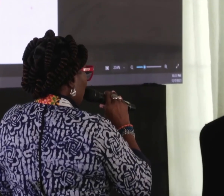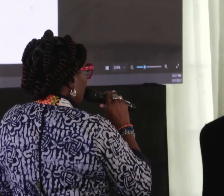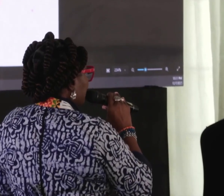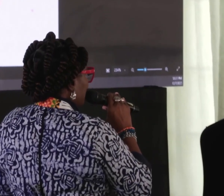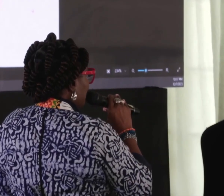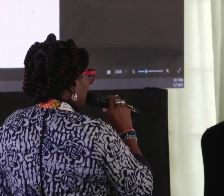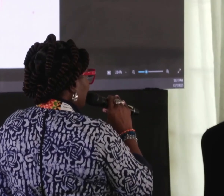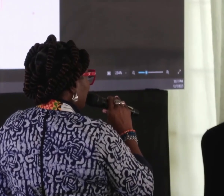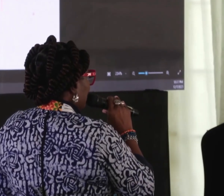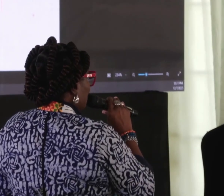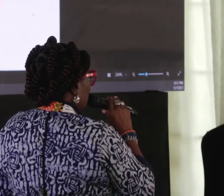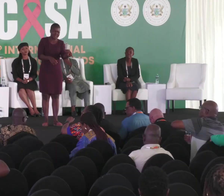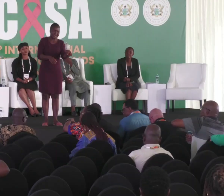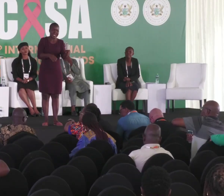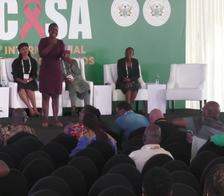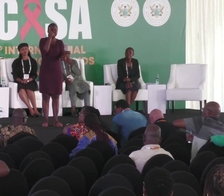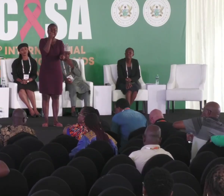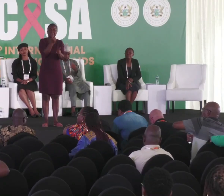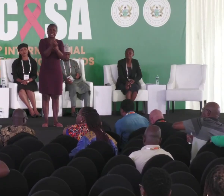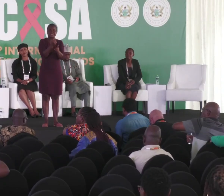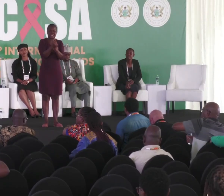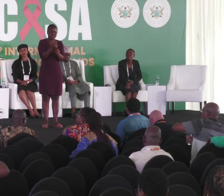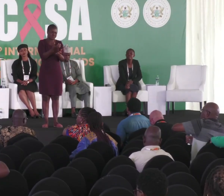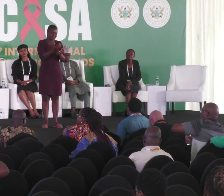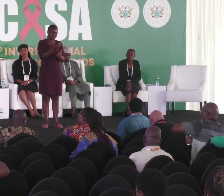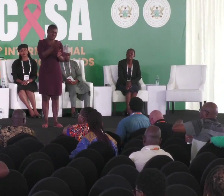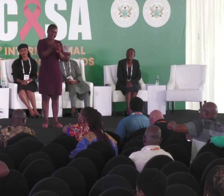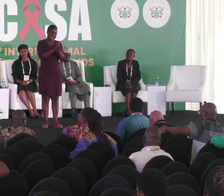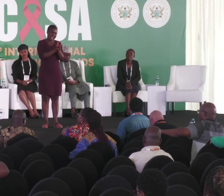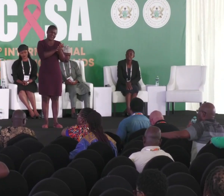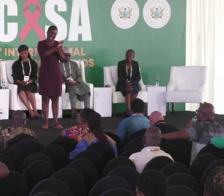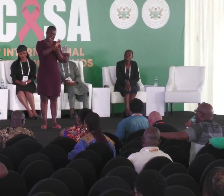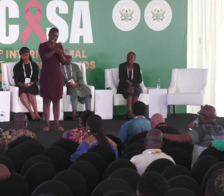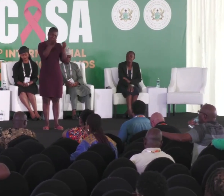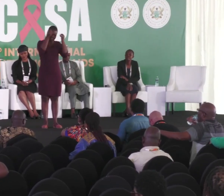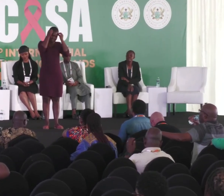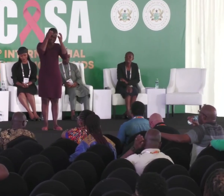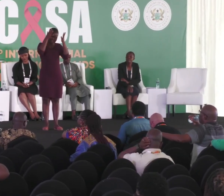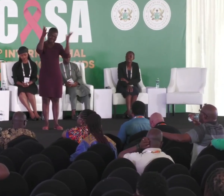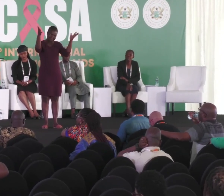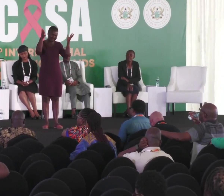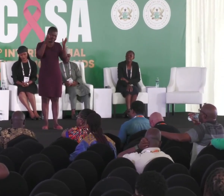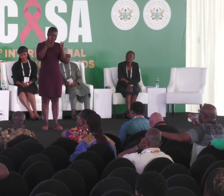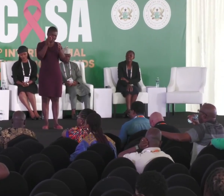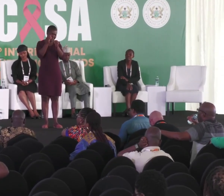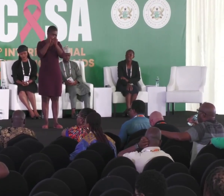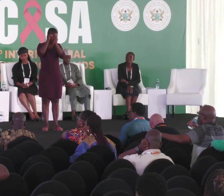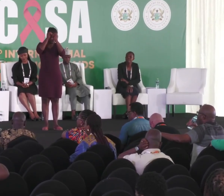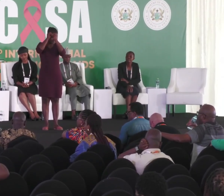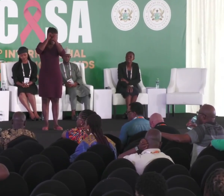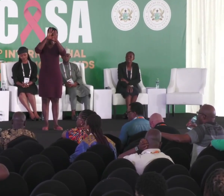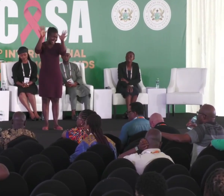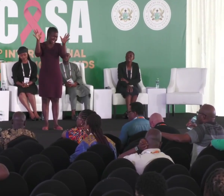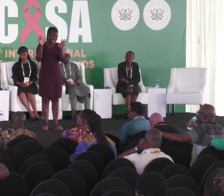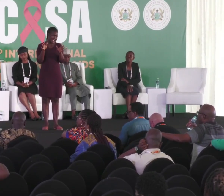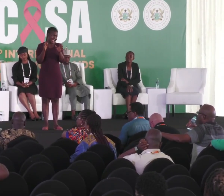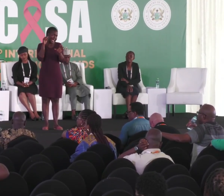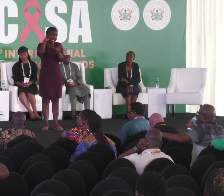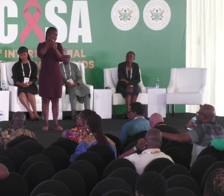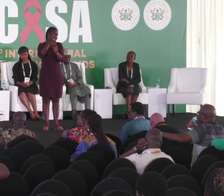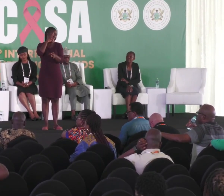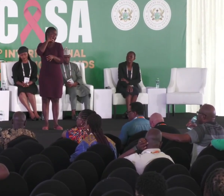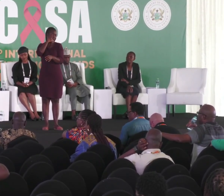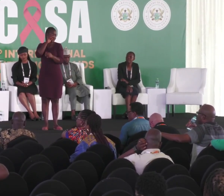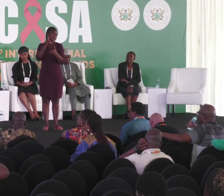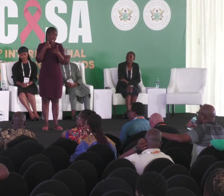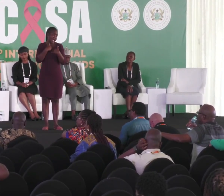hospital or facility? Just to be clear, that's the first question. Are they community? Because, for instance, in Nigeria, we have PPMV, we have